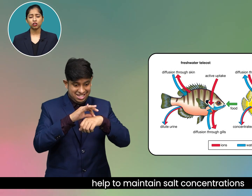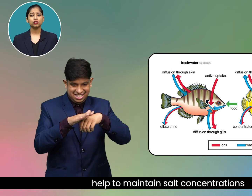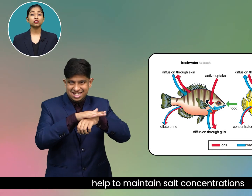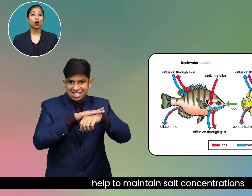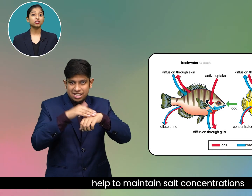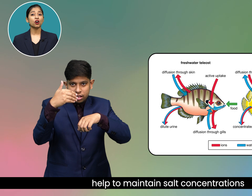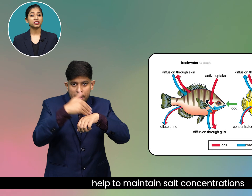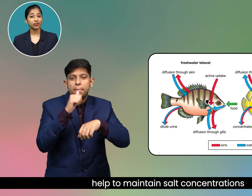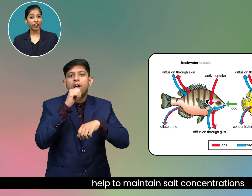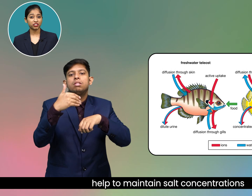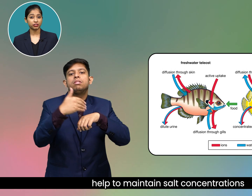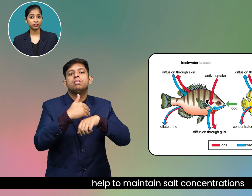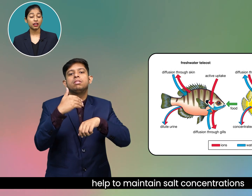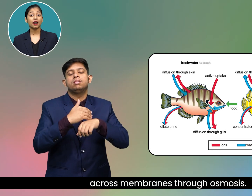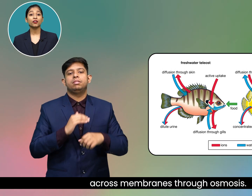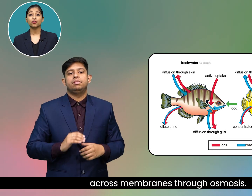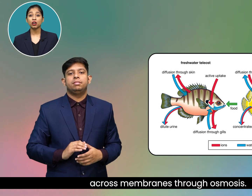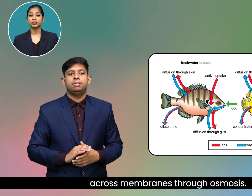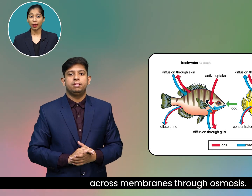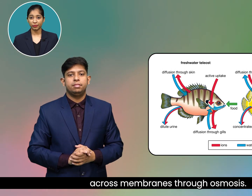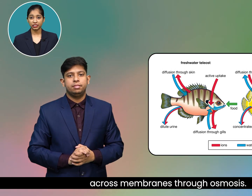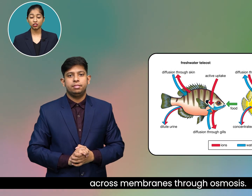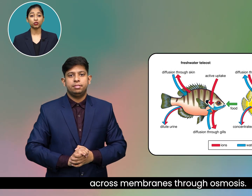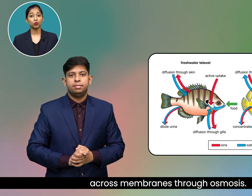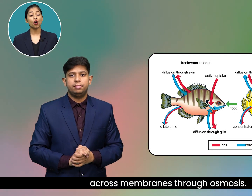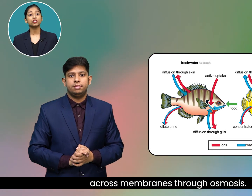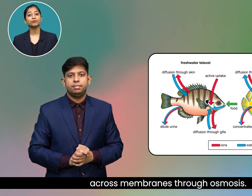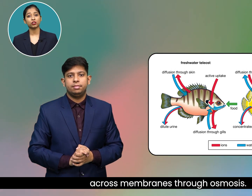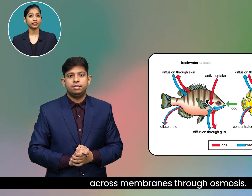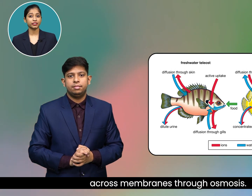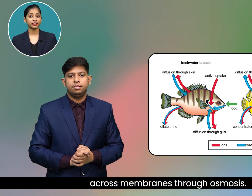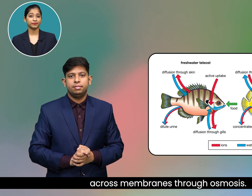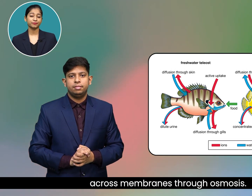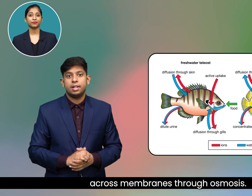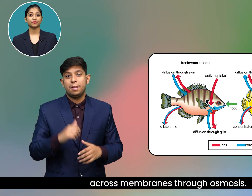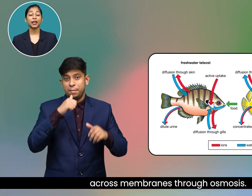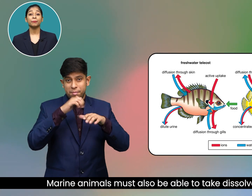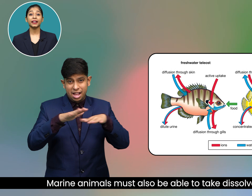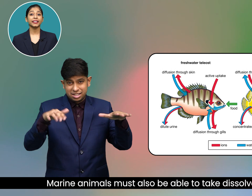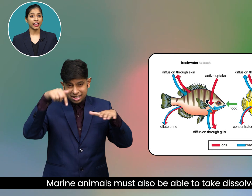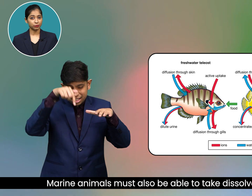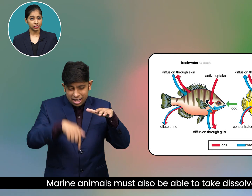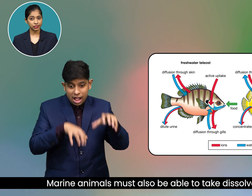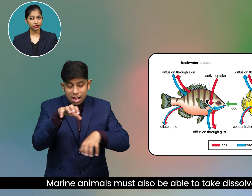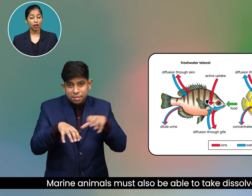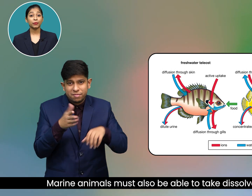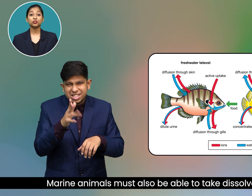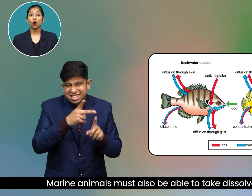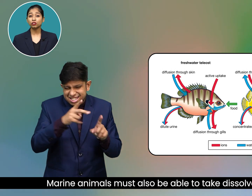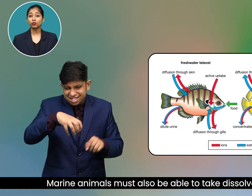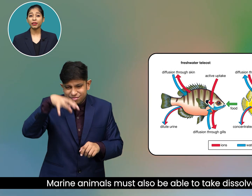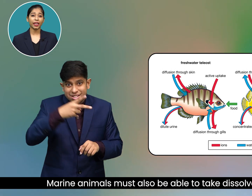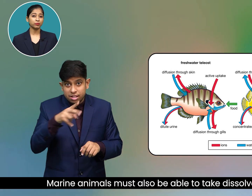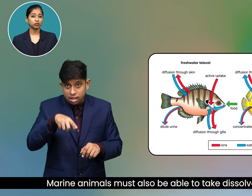maintain salt concentration across membranes through osmosis. Marine animals